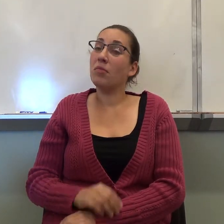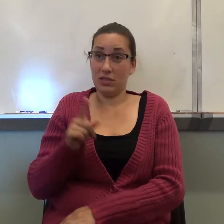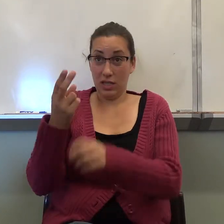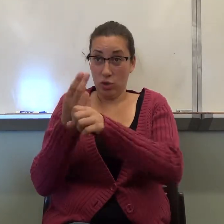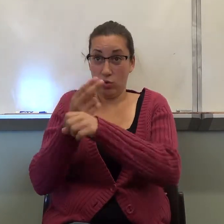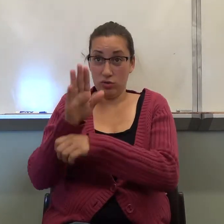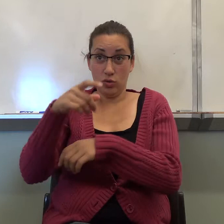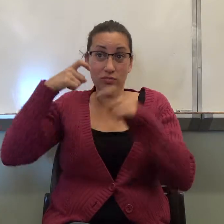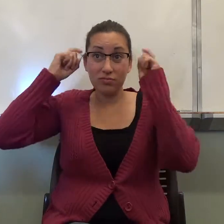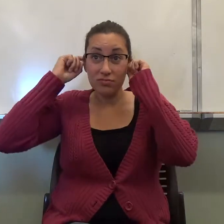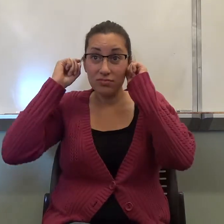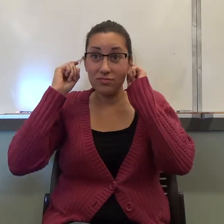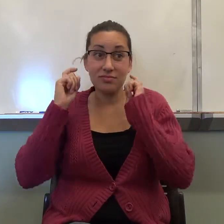2 G's, 2,000.